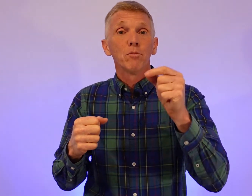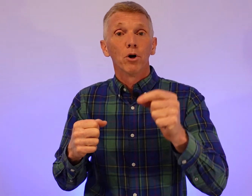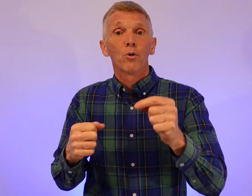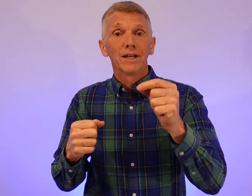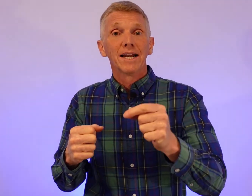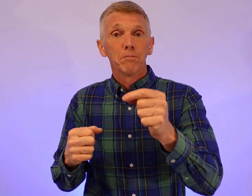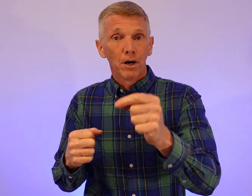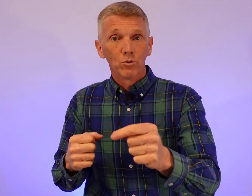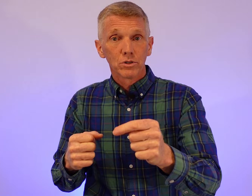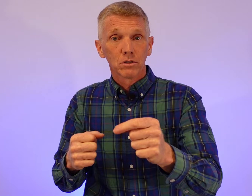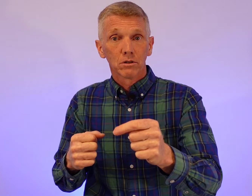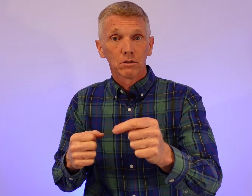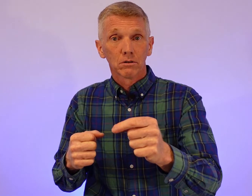broken any bones?